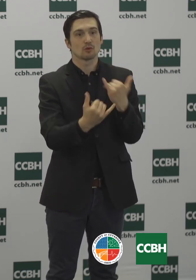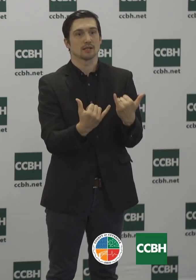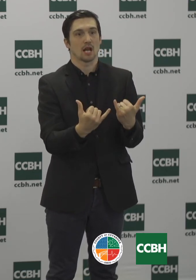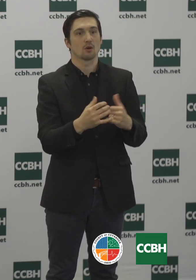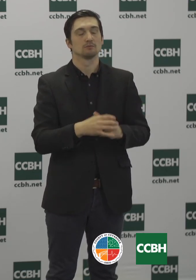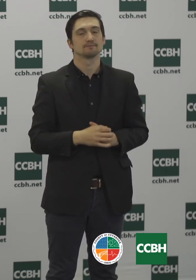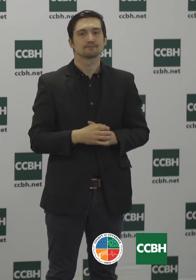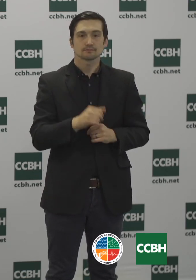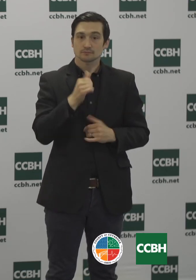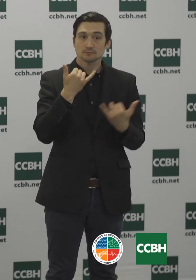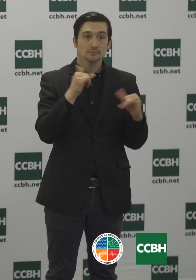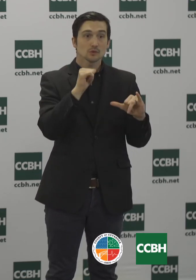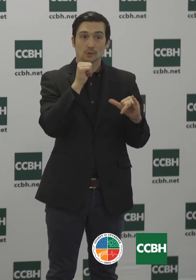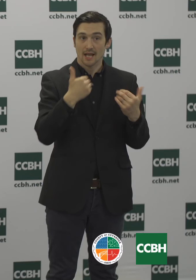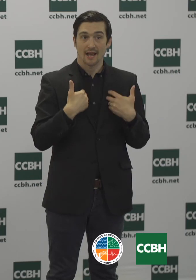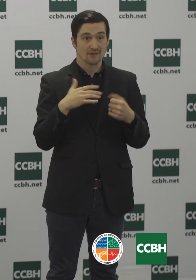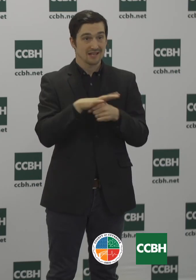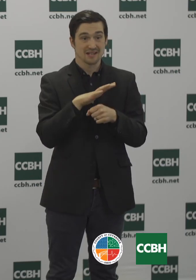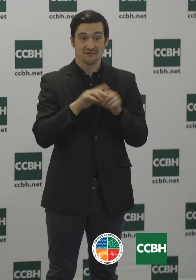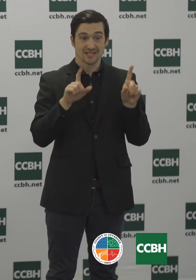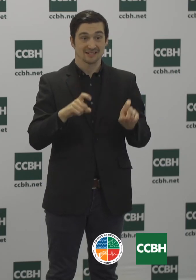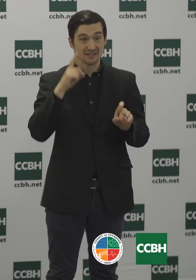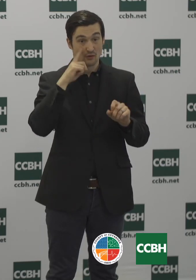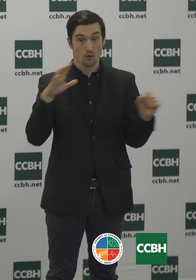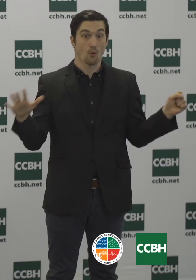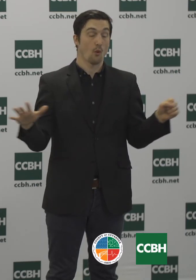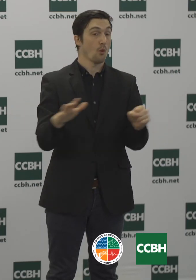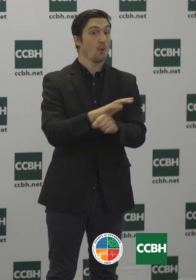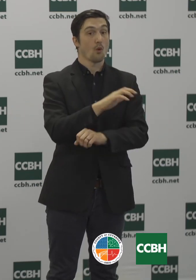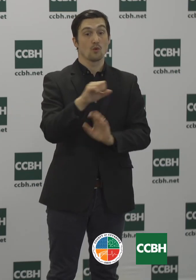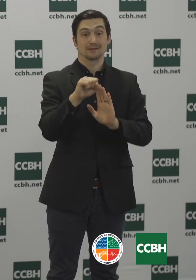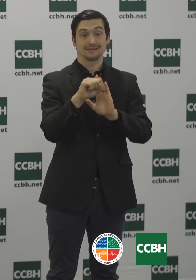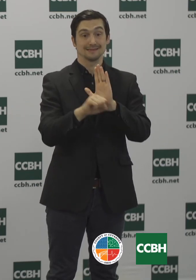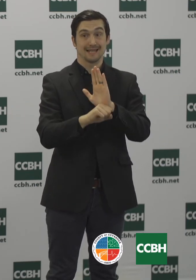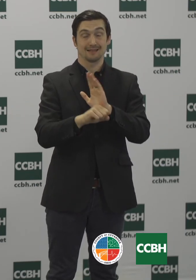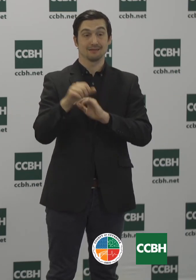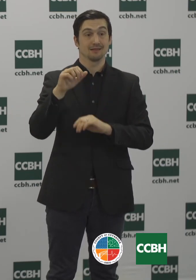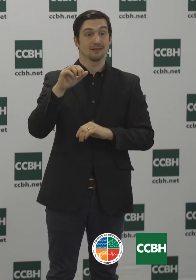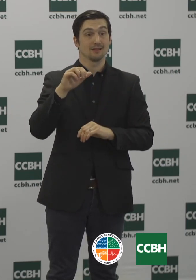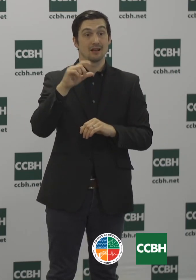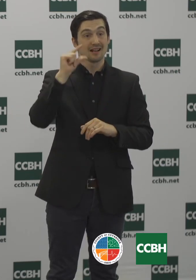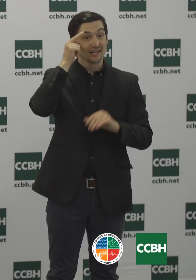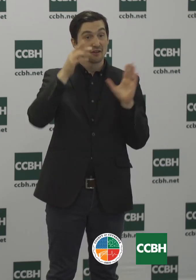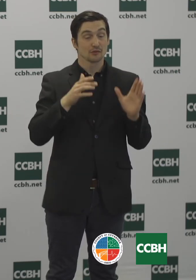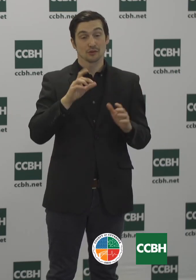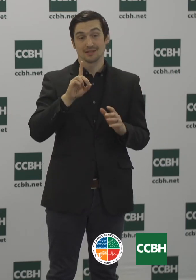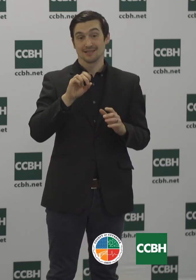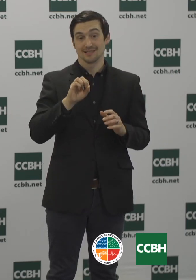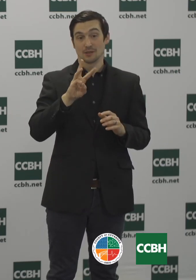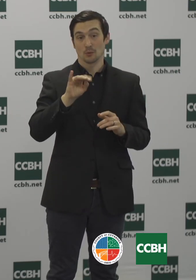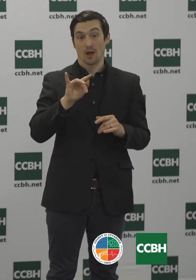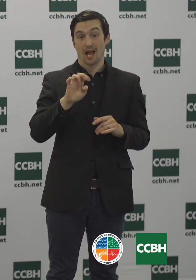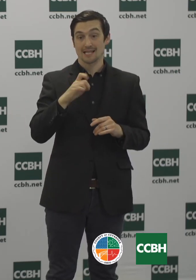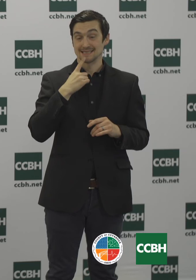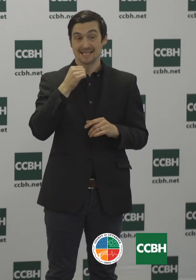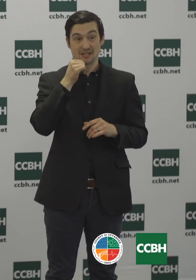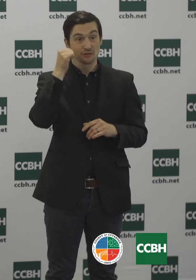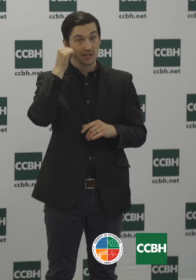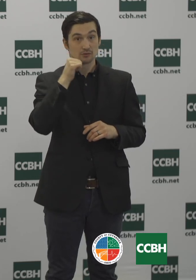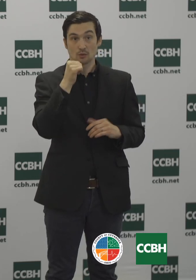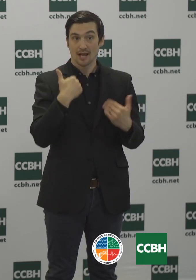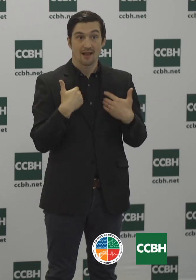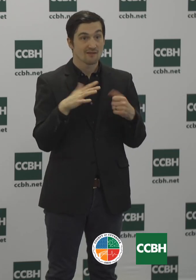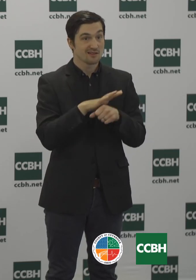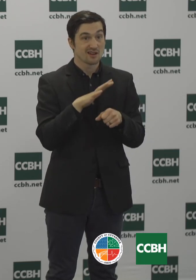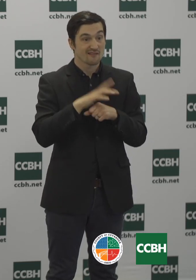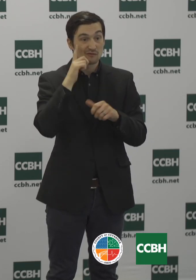have enough testing for the entire state. You heard Governor DeWine say that yesterday, as he has many other days. So these will